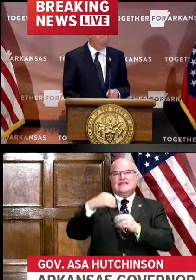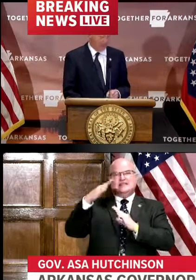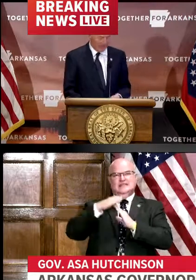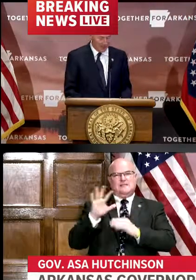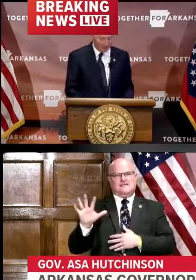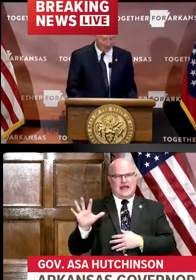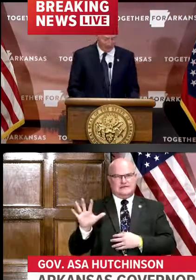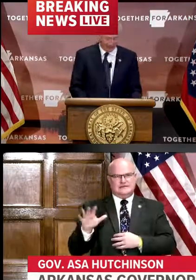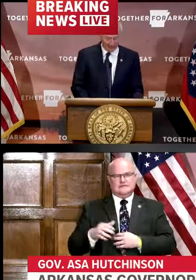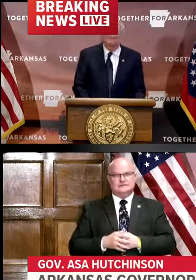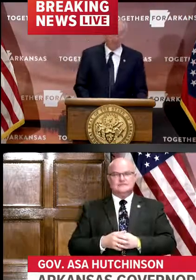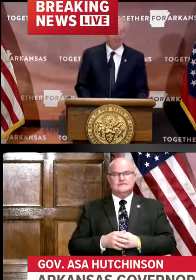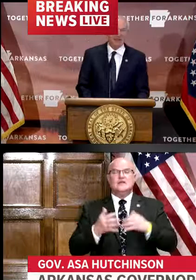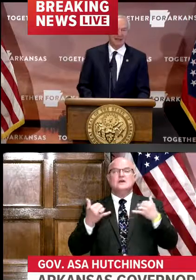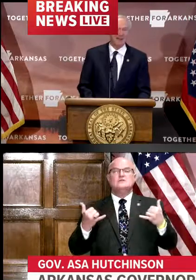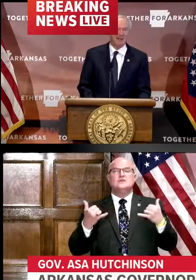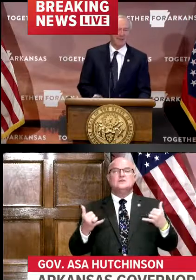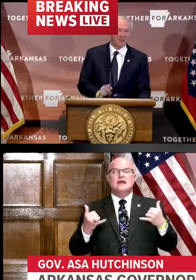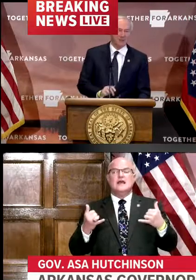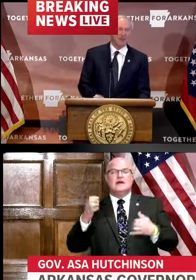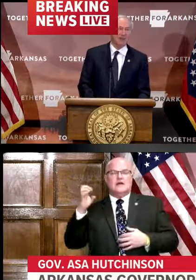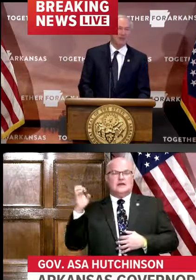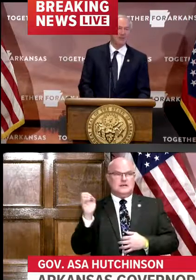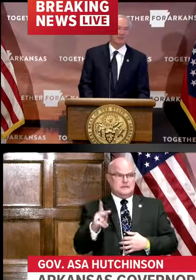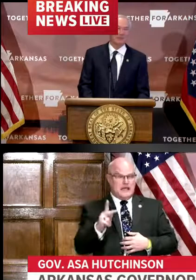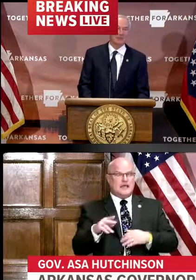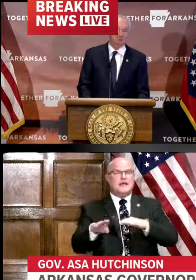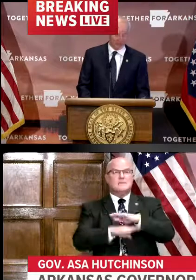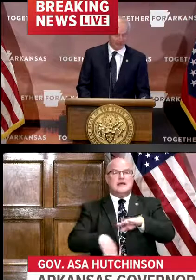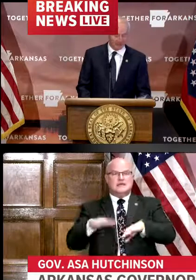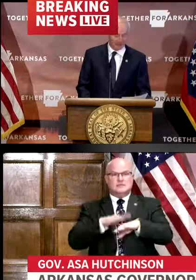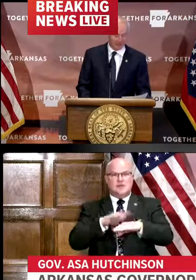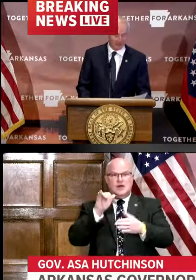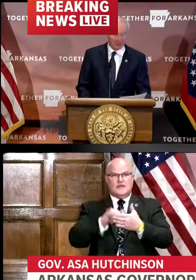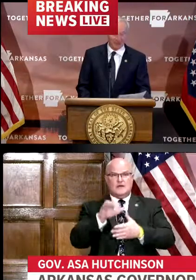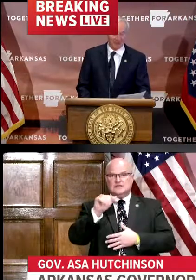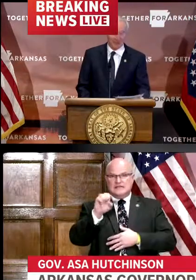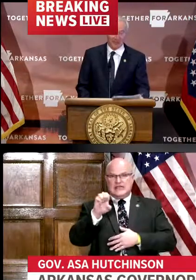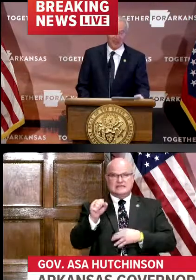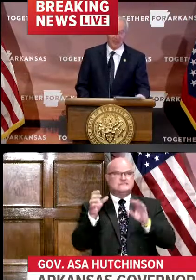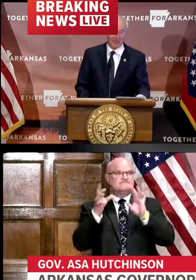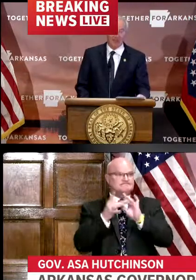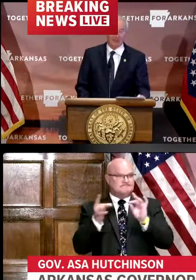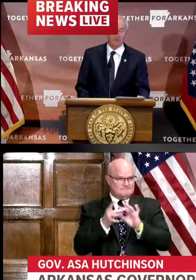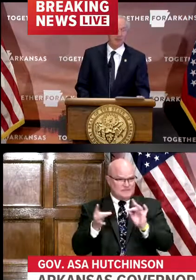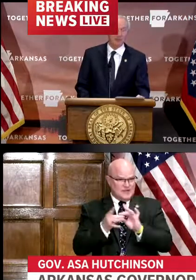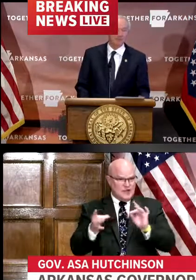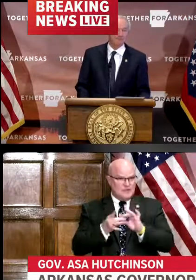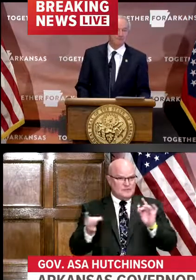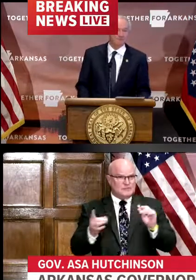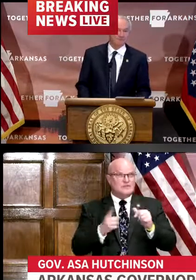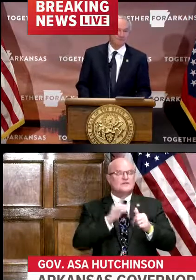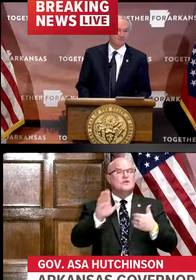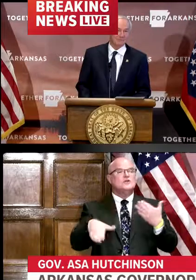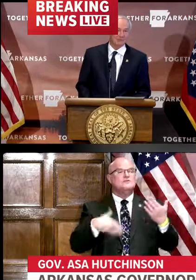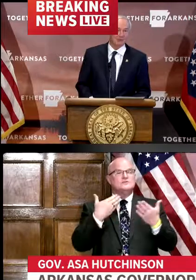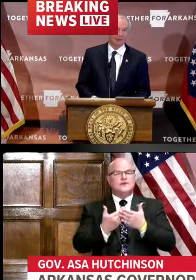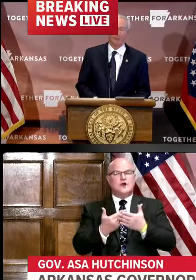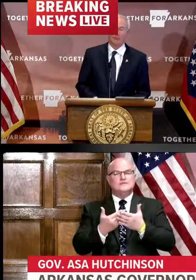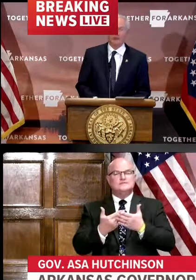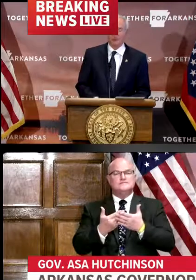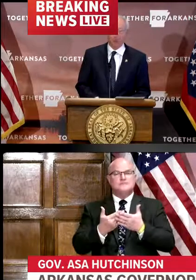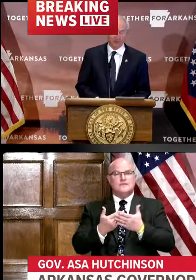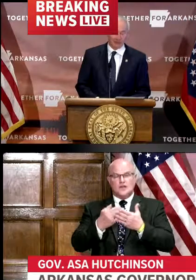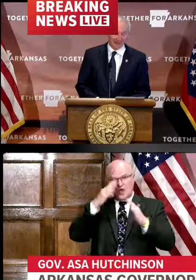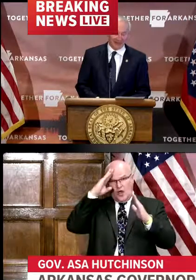5. With that, let me come back based upon those cases and make some comments. First of all, the